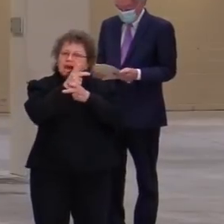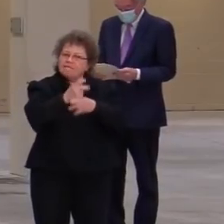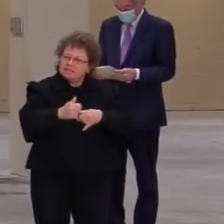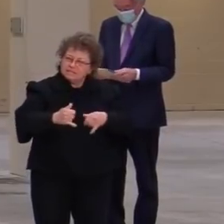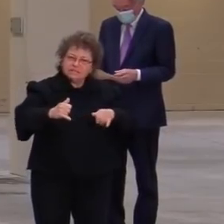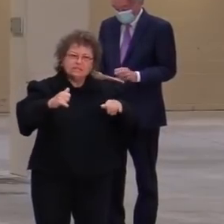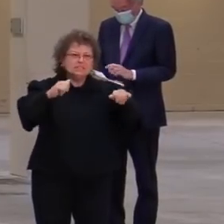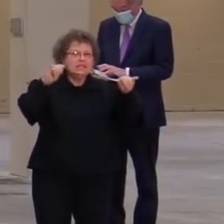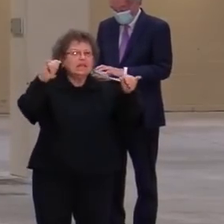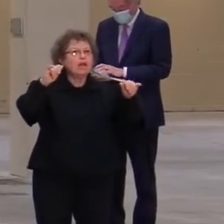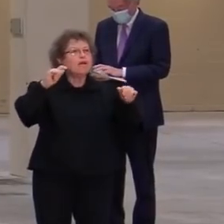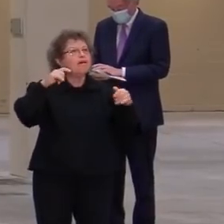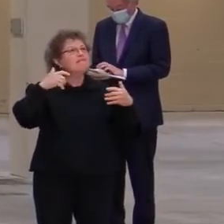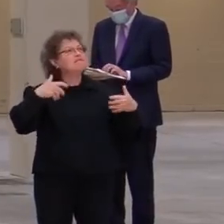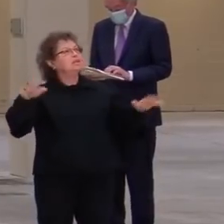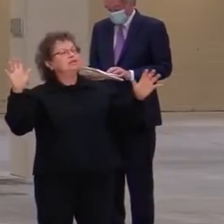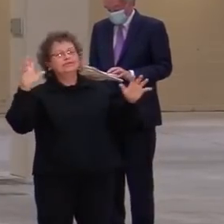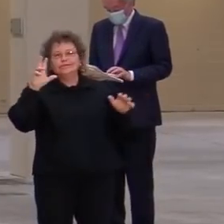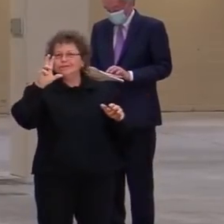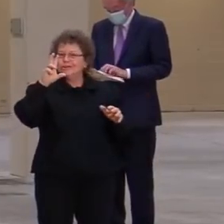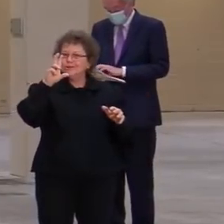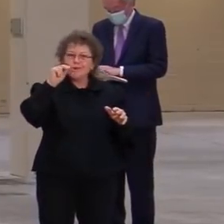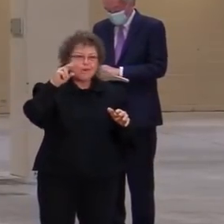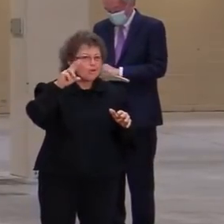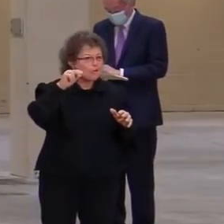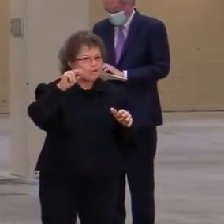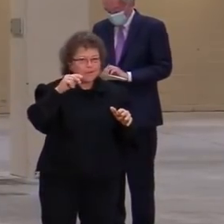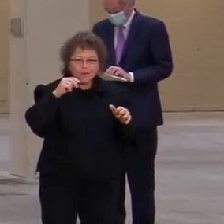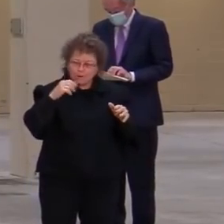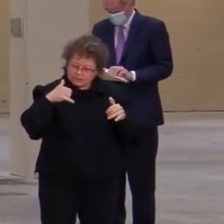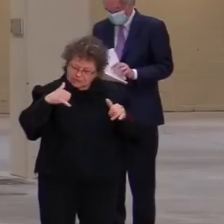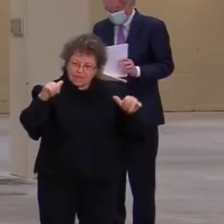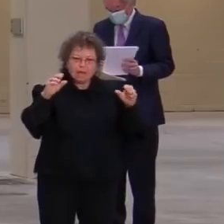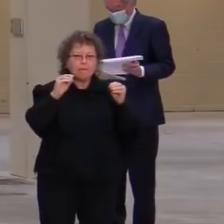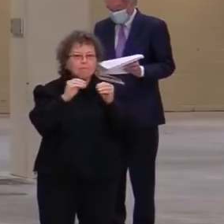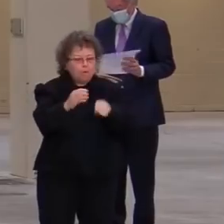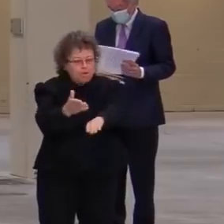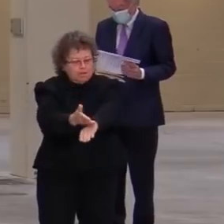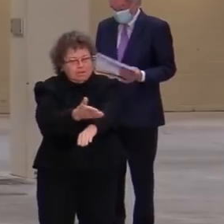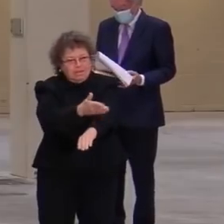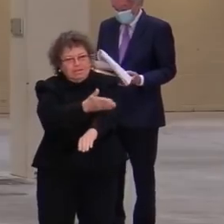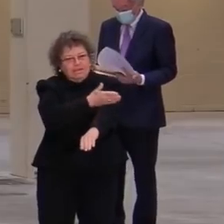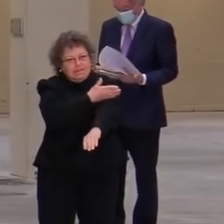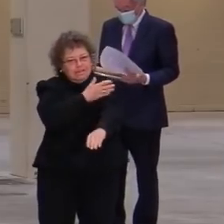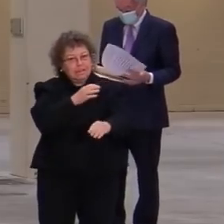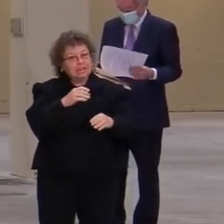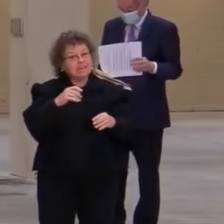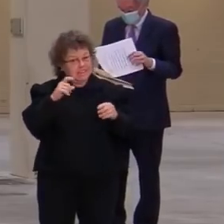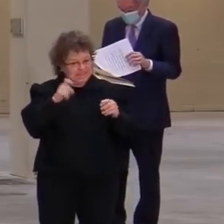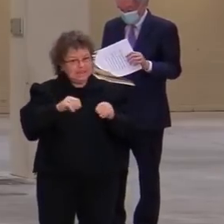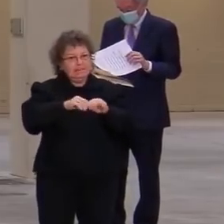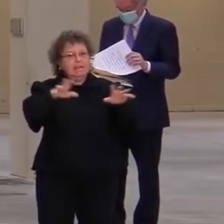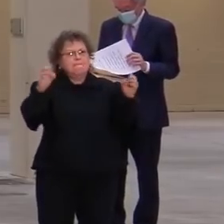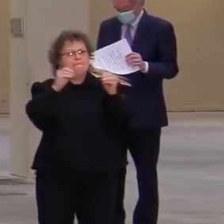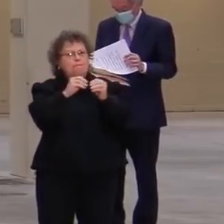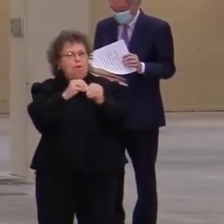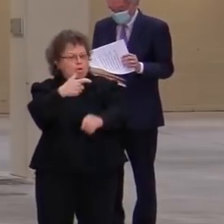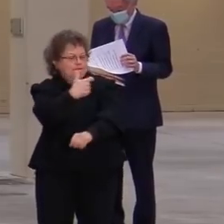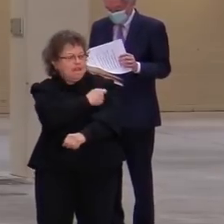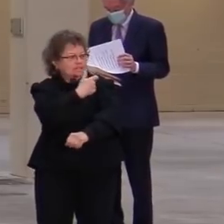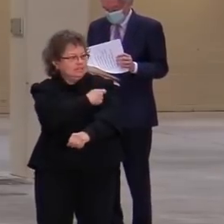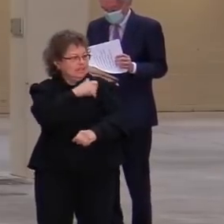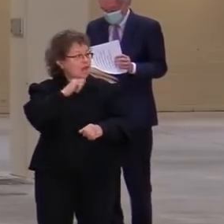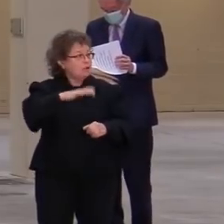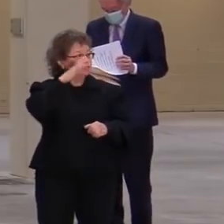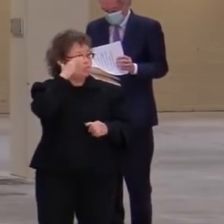early to declare victory, and we have more progress to be made, especially with respect to vaccinations, which is why places like this are